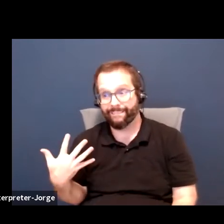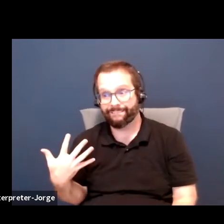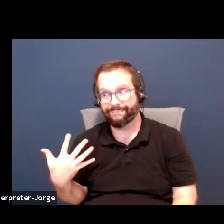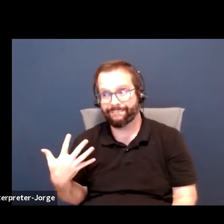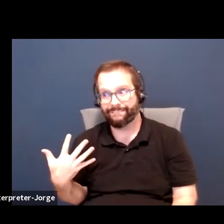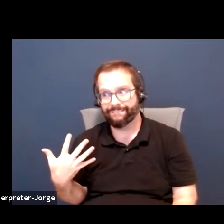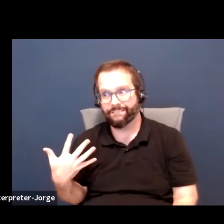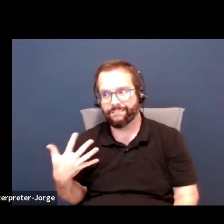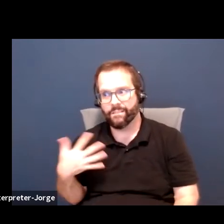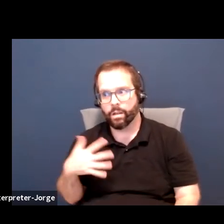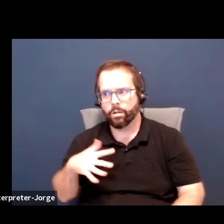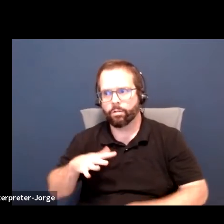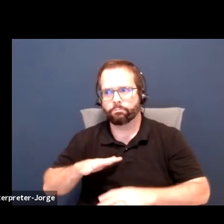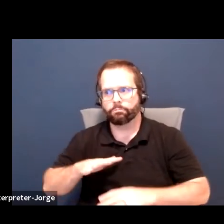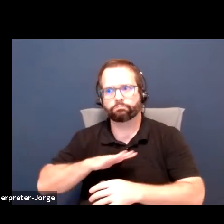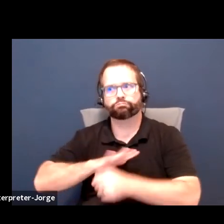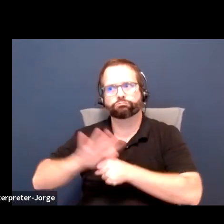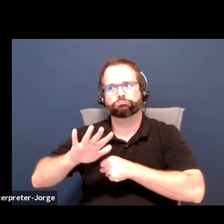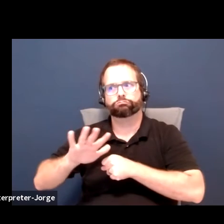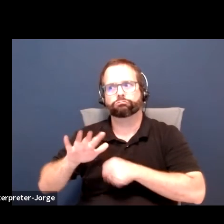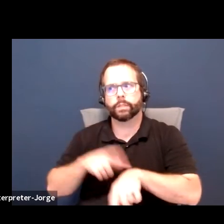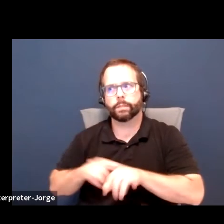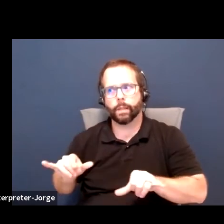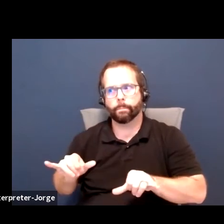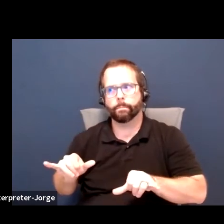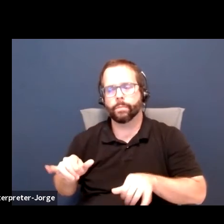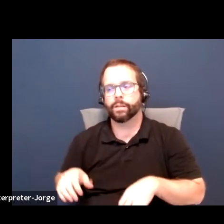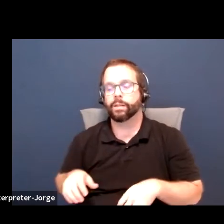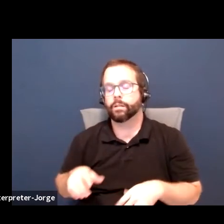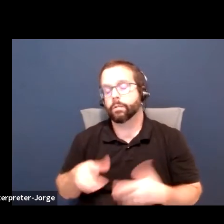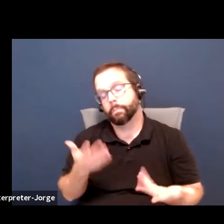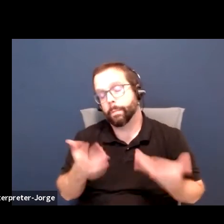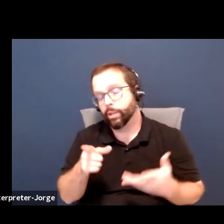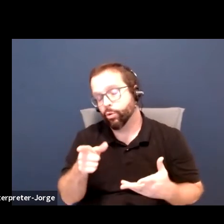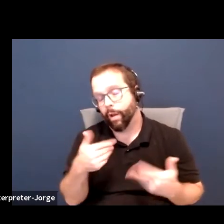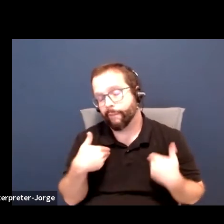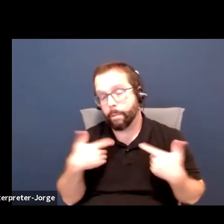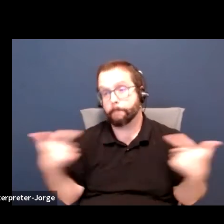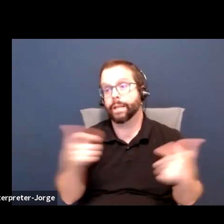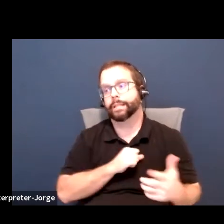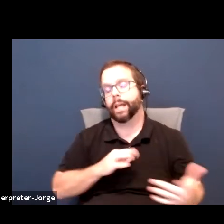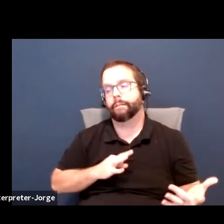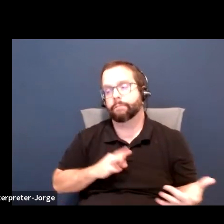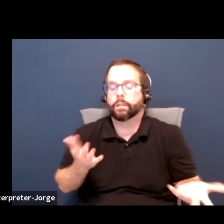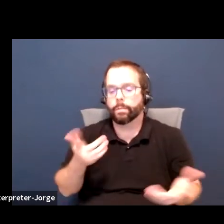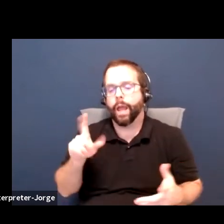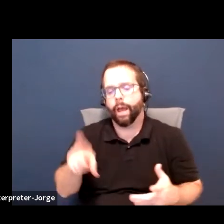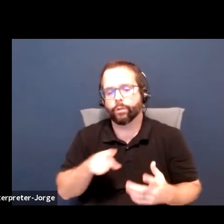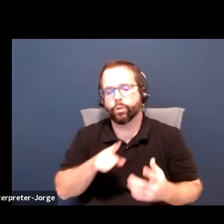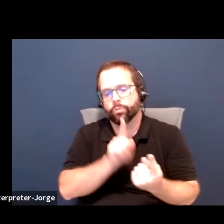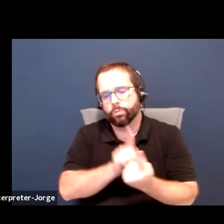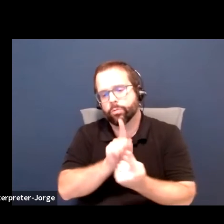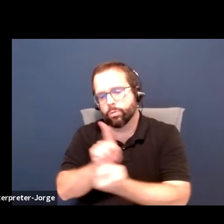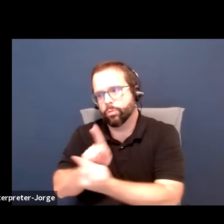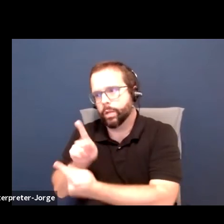large staff. It helps to do this one at a time. And as your staff get used to this process, you're teaching